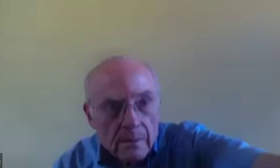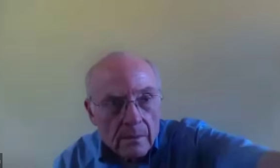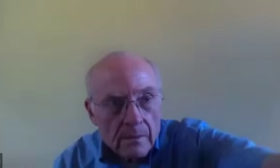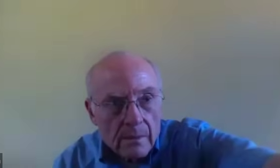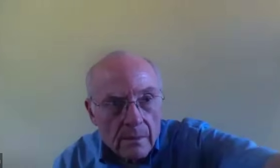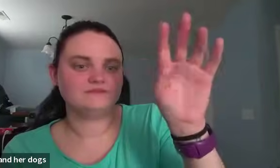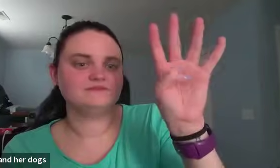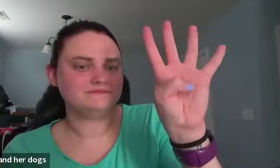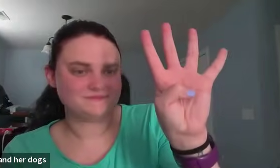four,